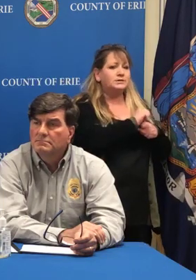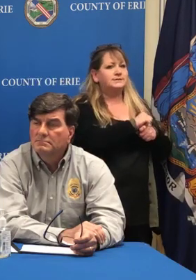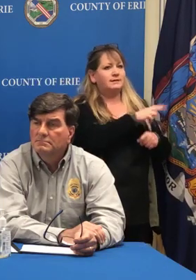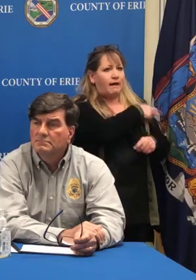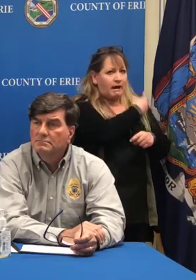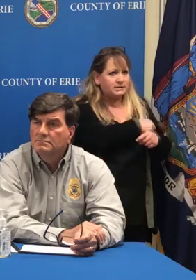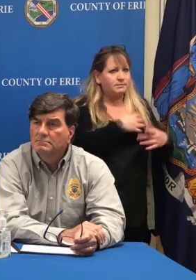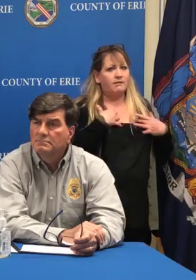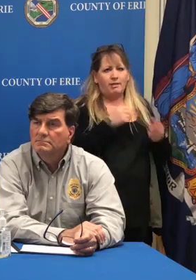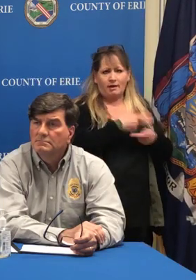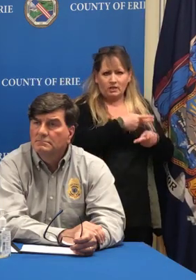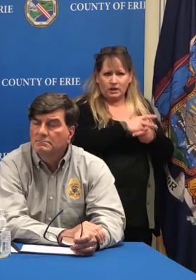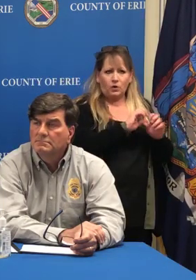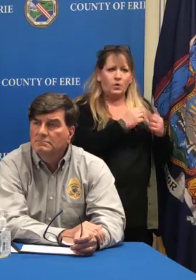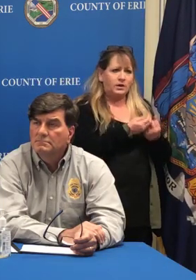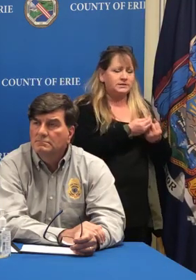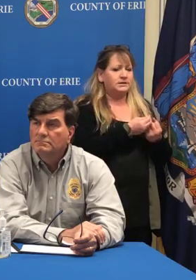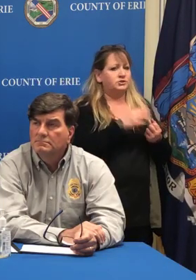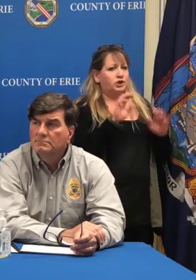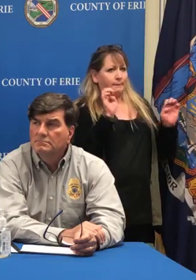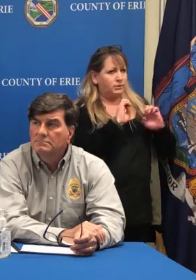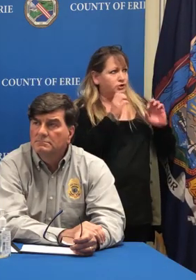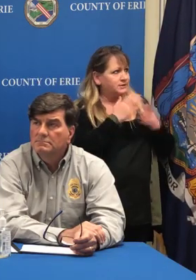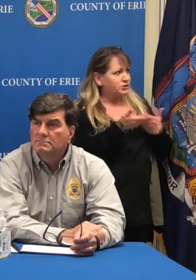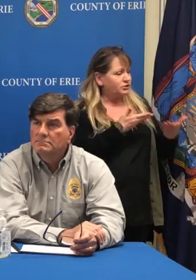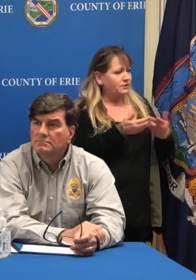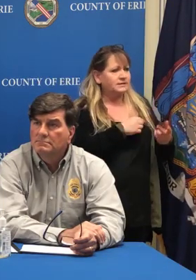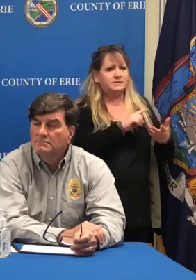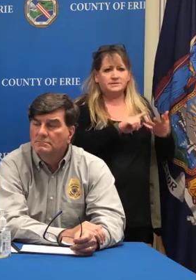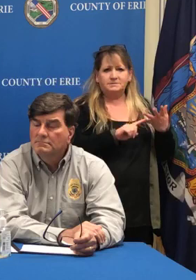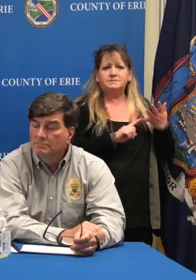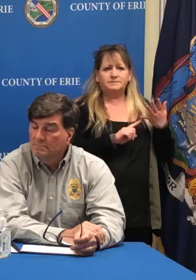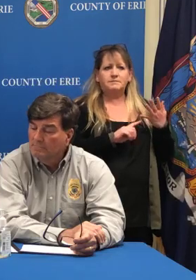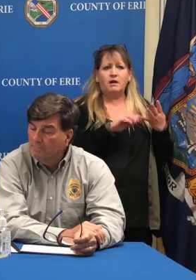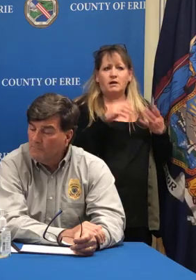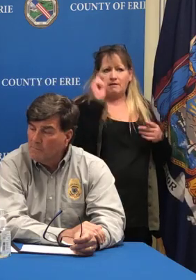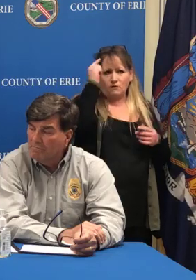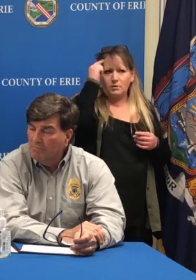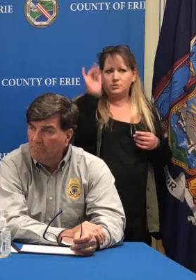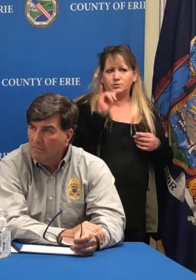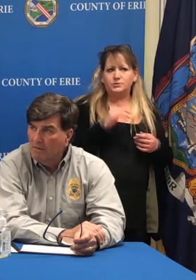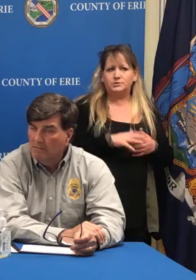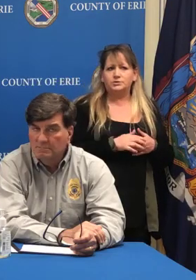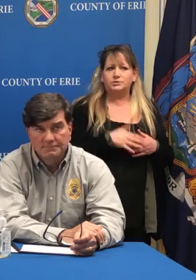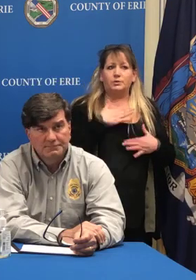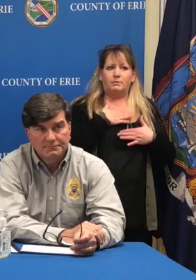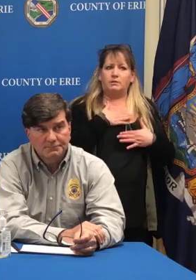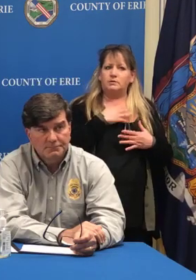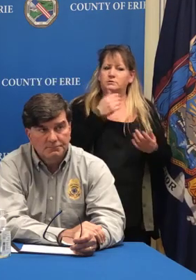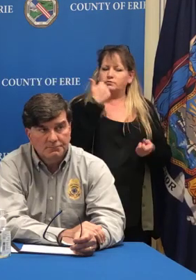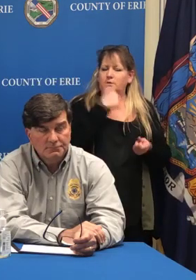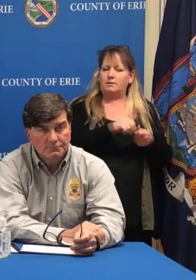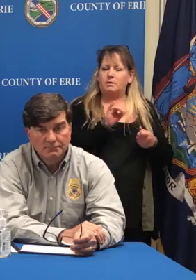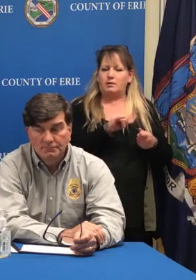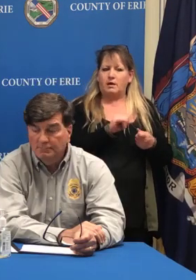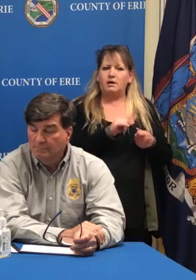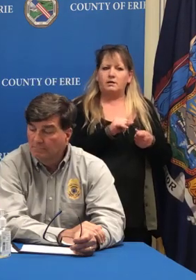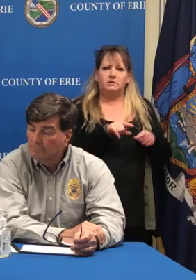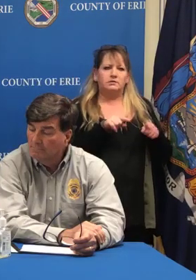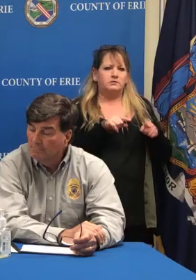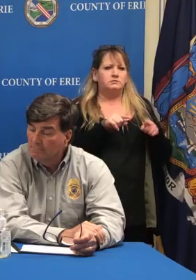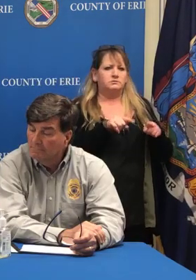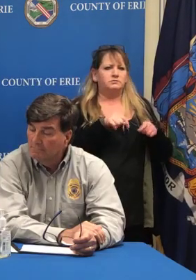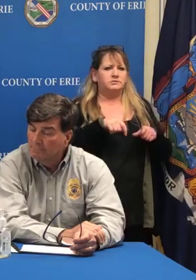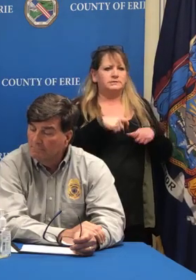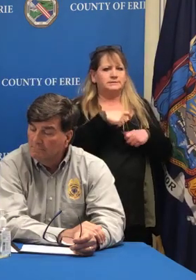hospitals, other public health, emergency services, and government. So please keep that in mind as we go through the